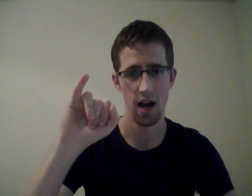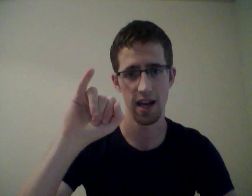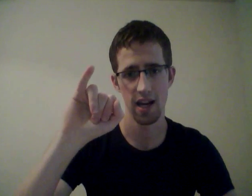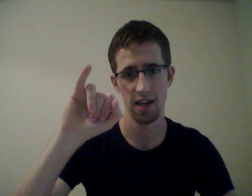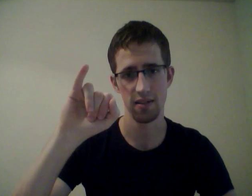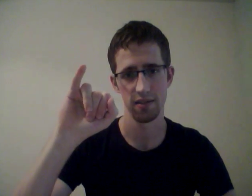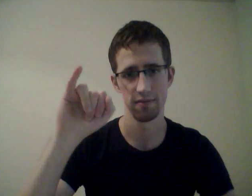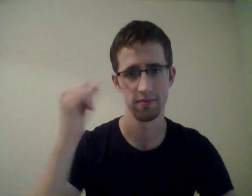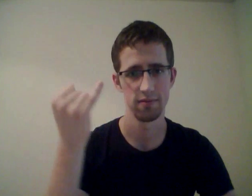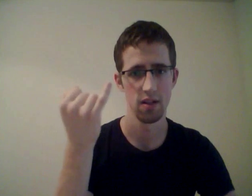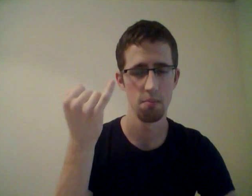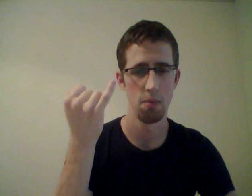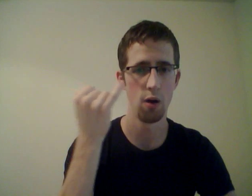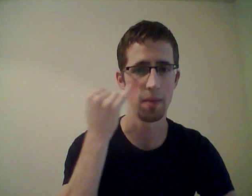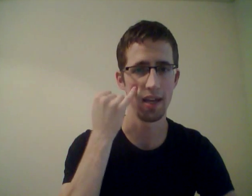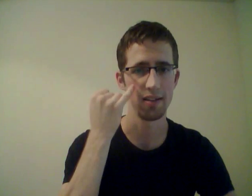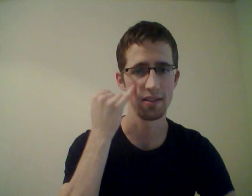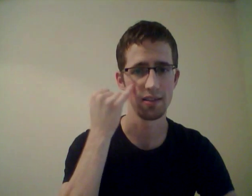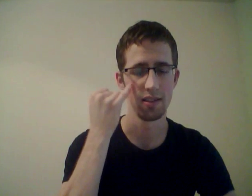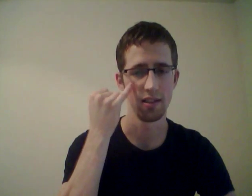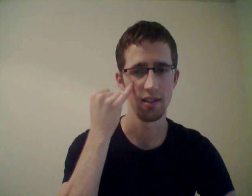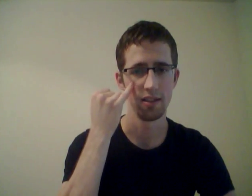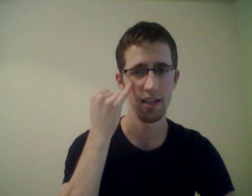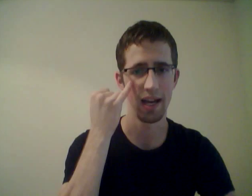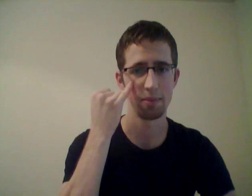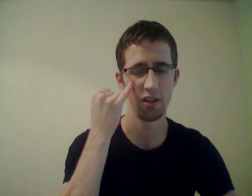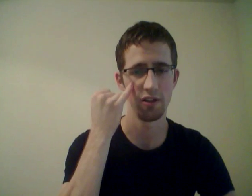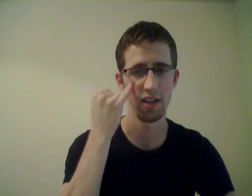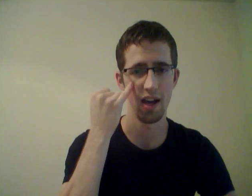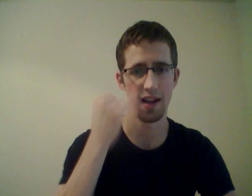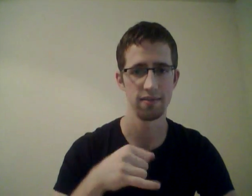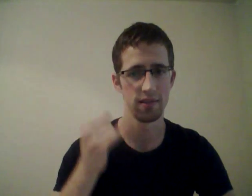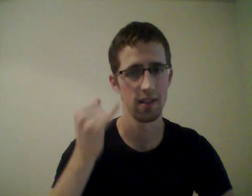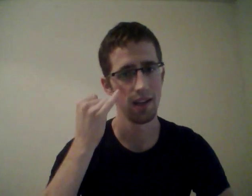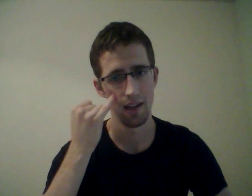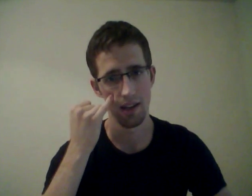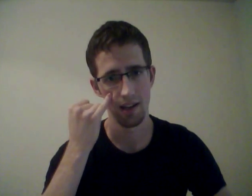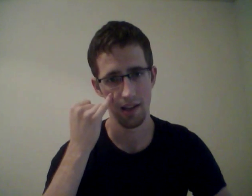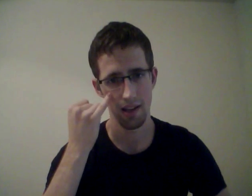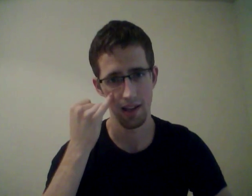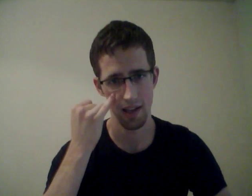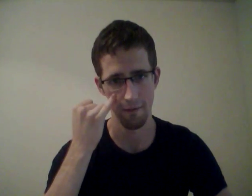Eye hand, palm in, taps under the eye. If.